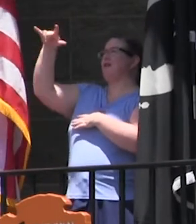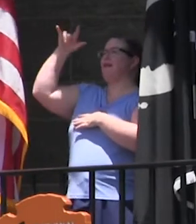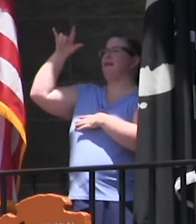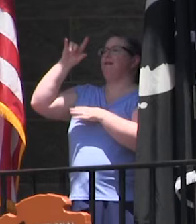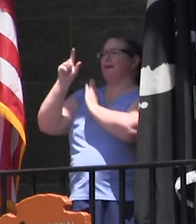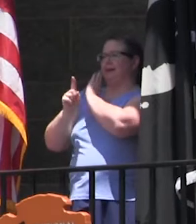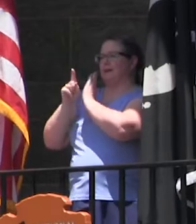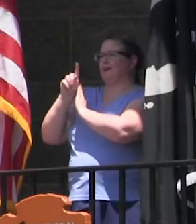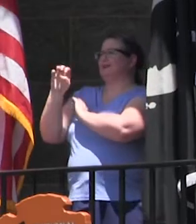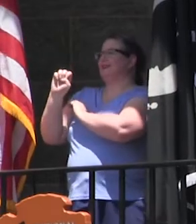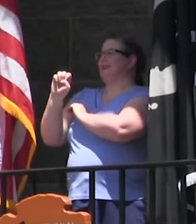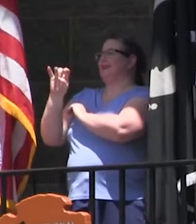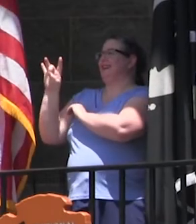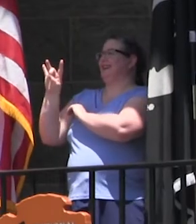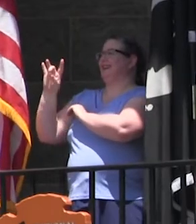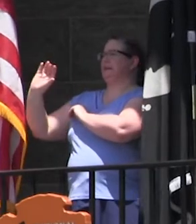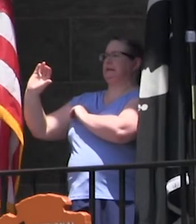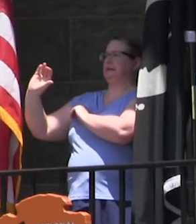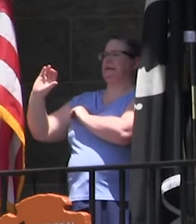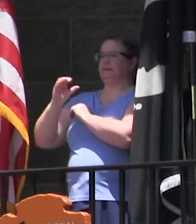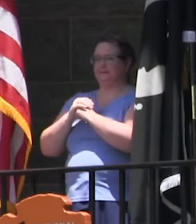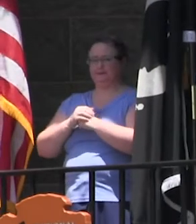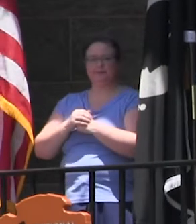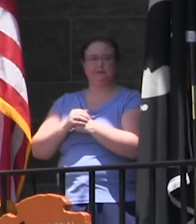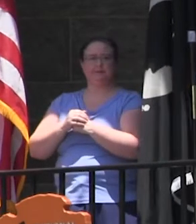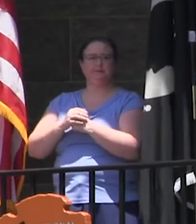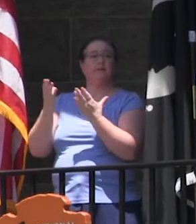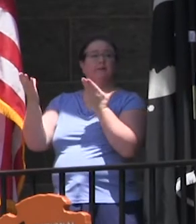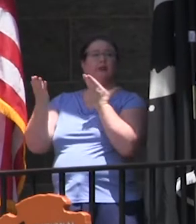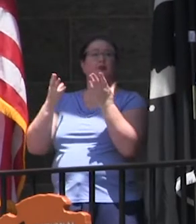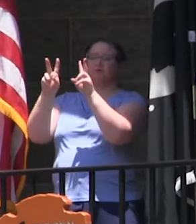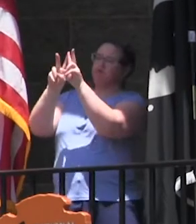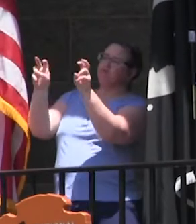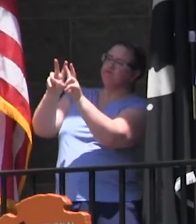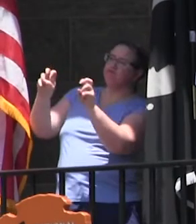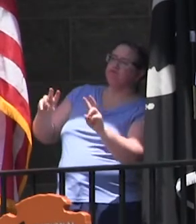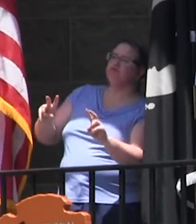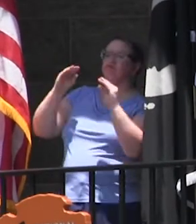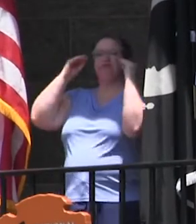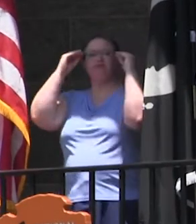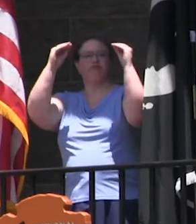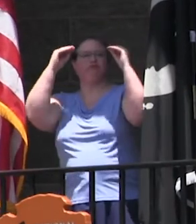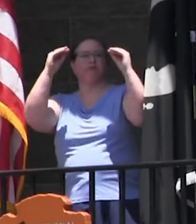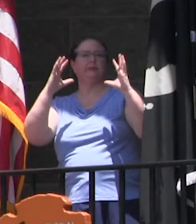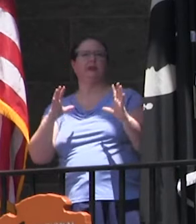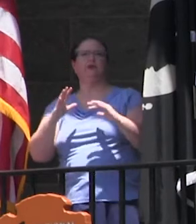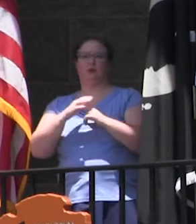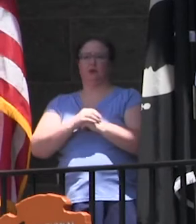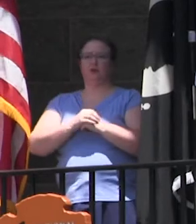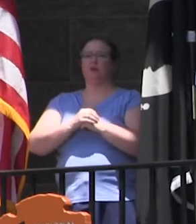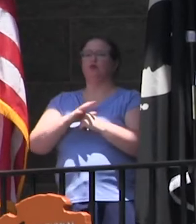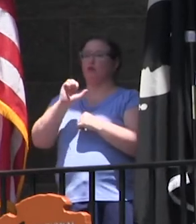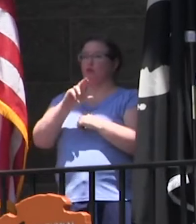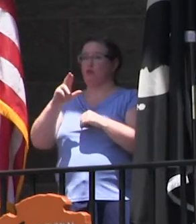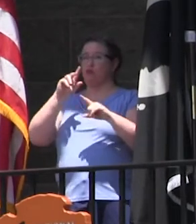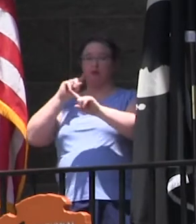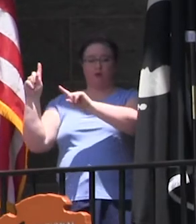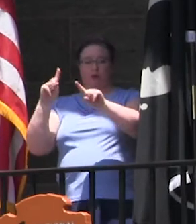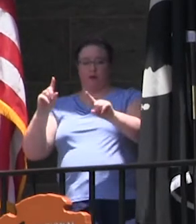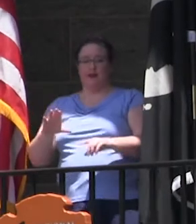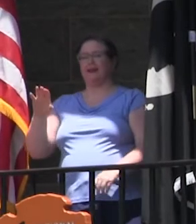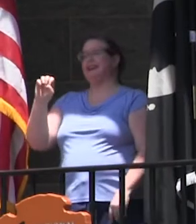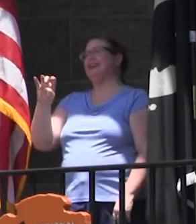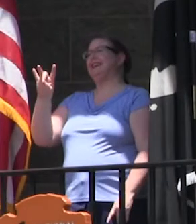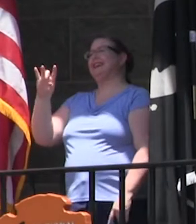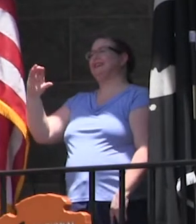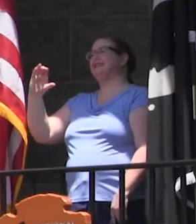the E-8C. He has served as an evaluator and instructor mission crew commander on the